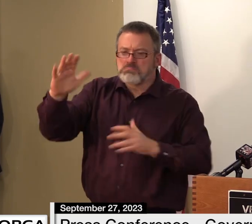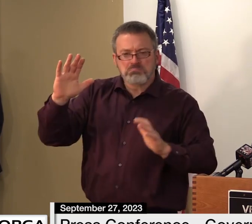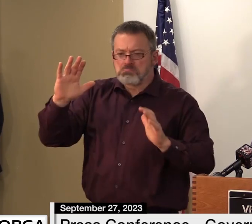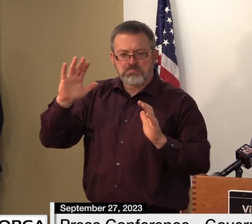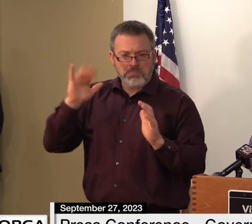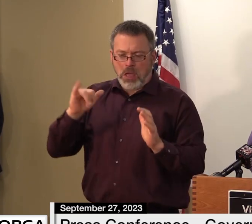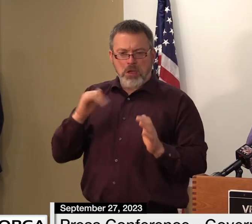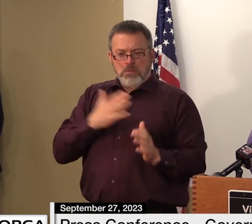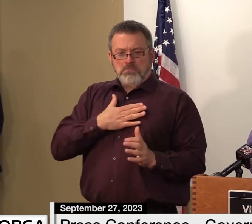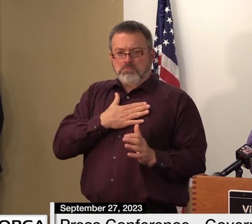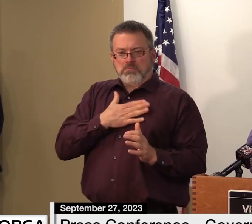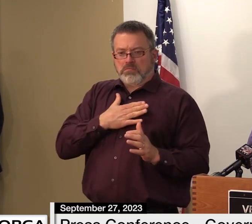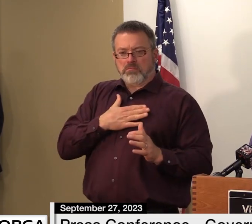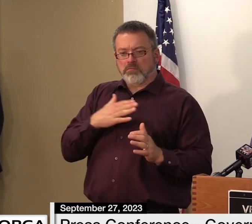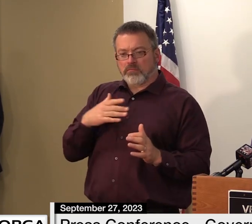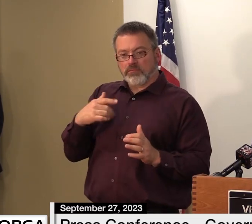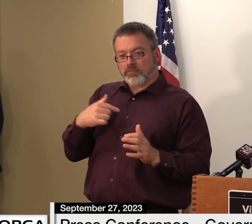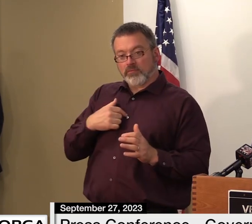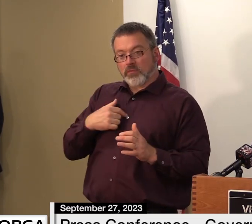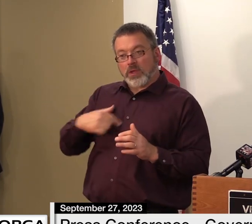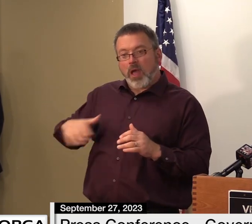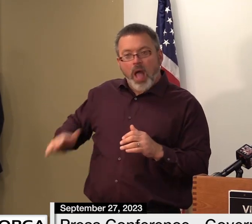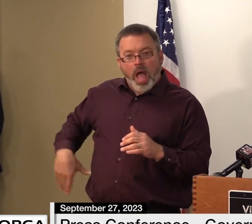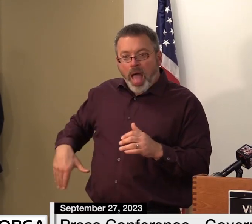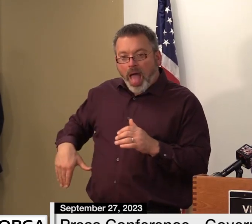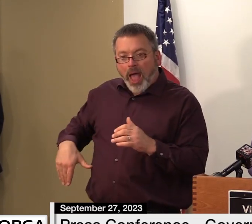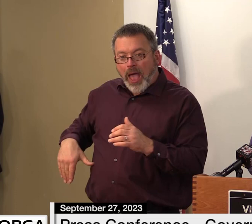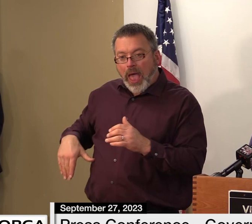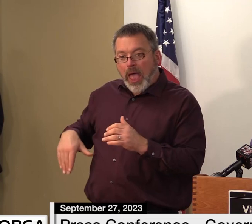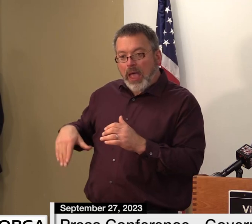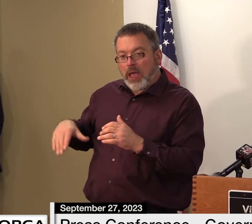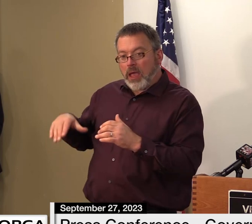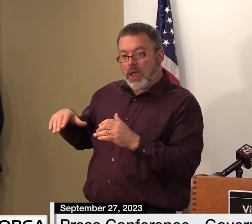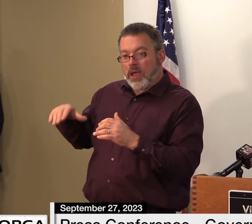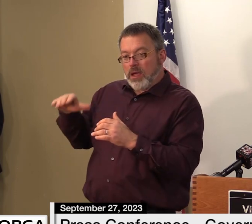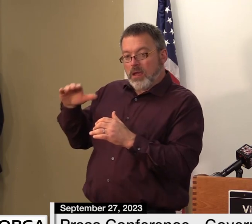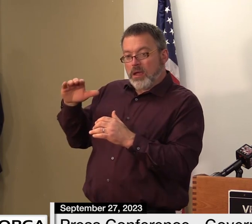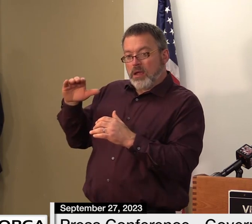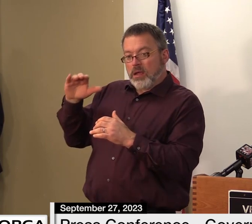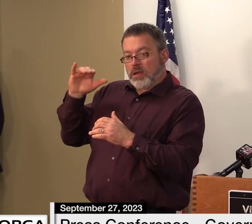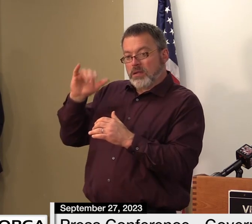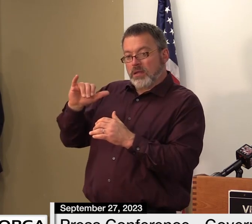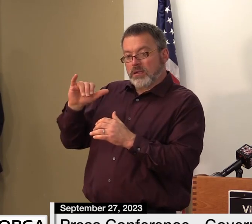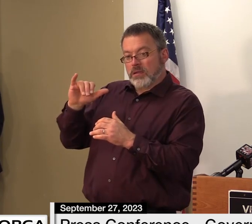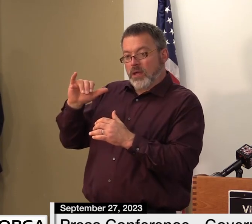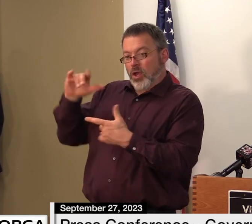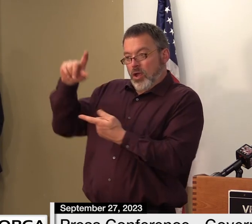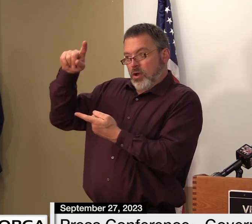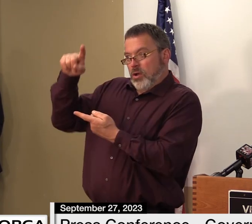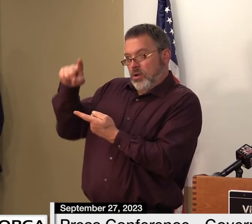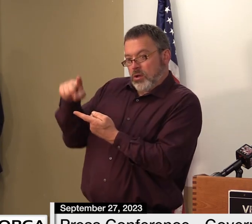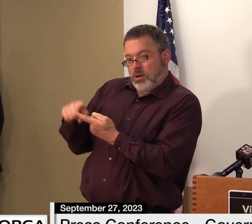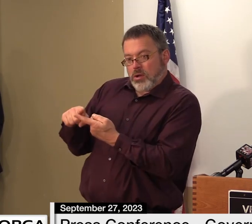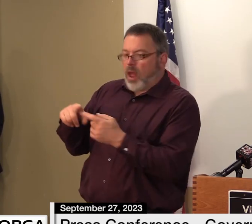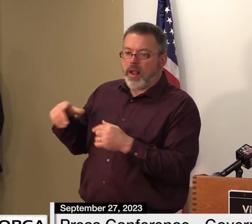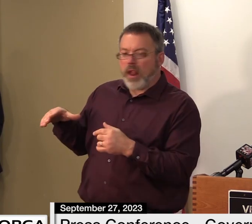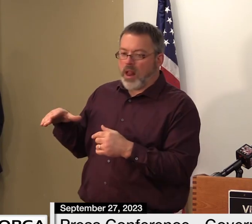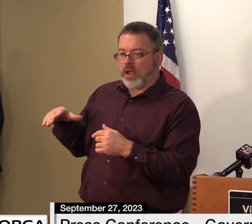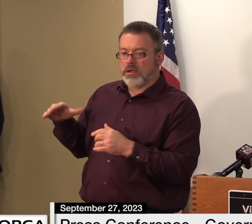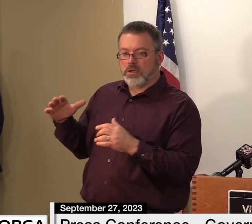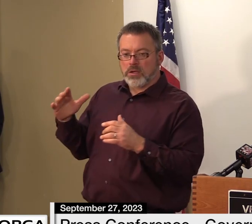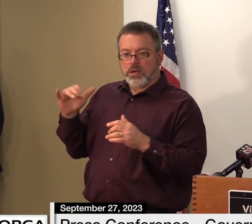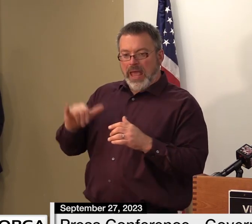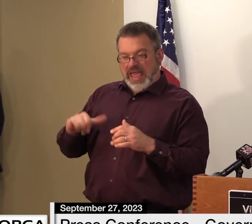We're not at that stage yet where we'd be drawing down funds for most things. We would only at this point be drawing down funds for our emergency